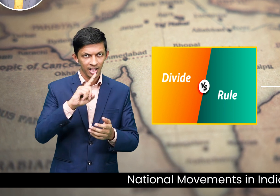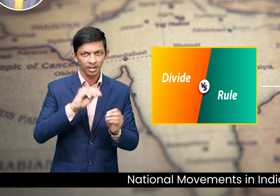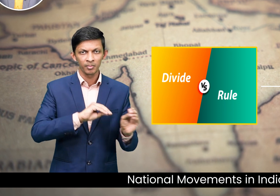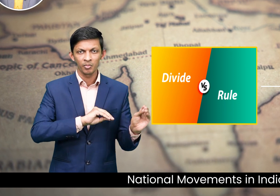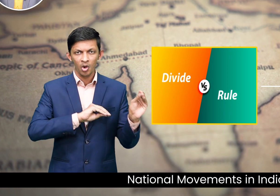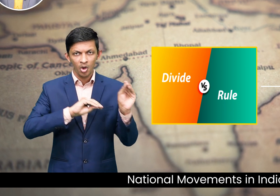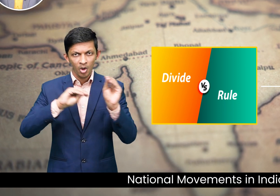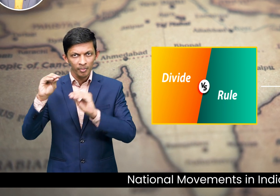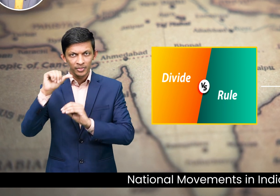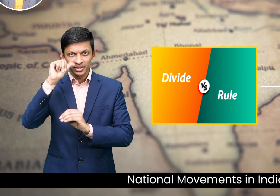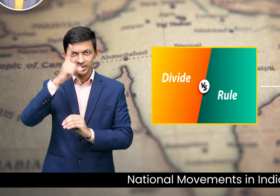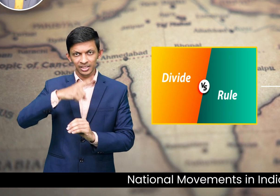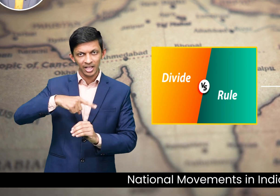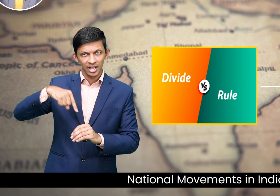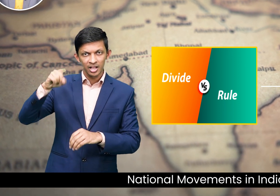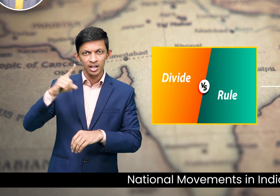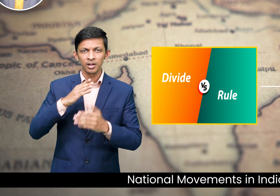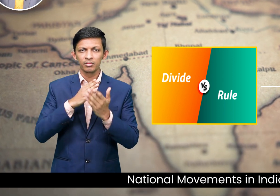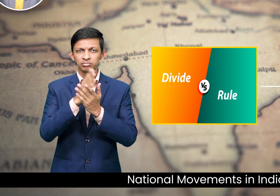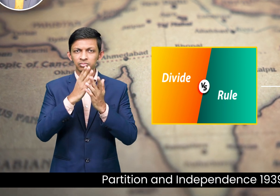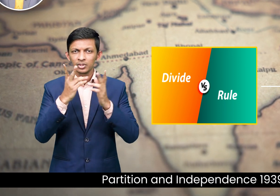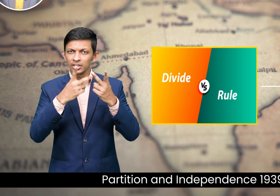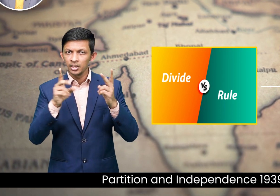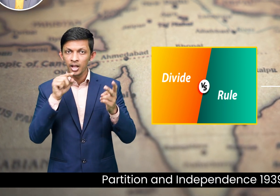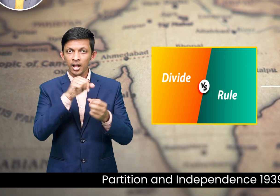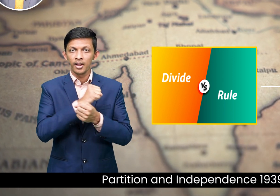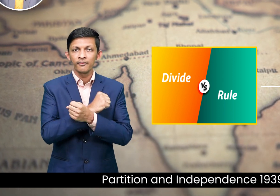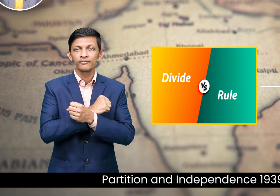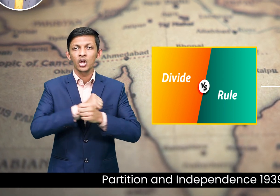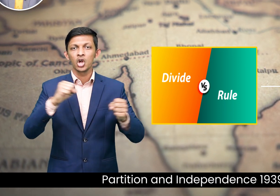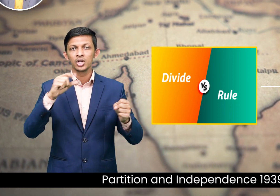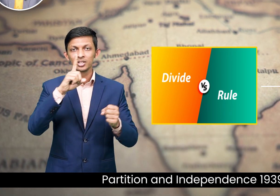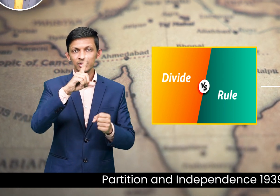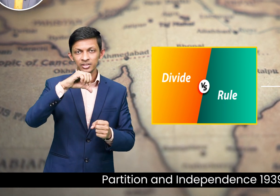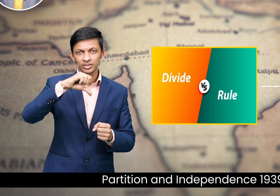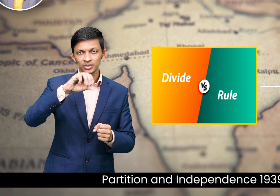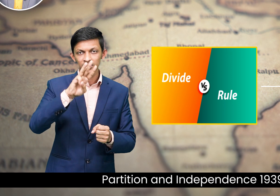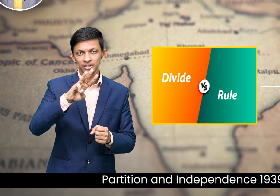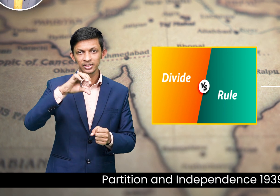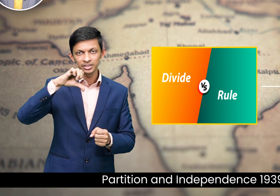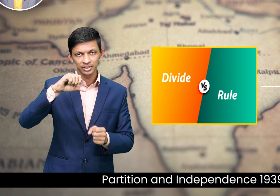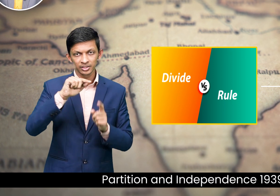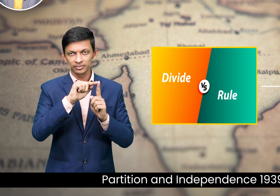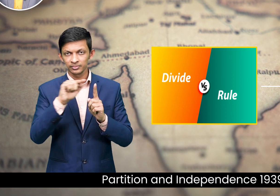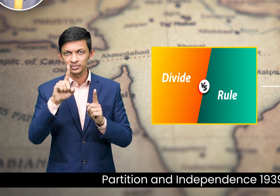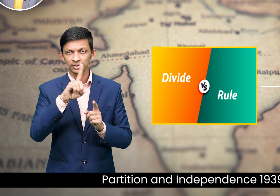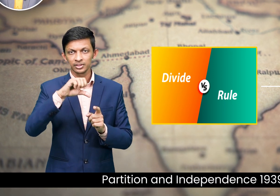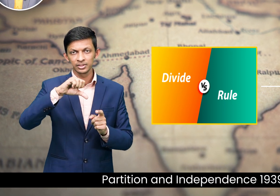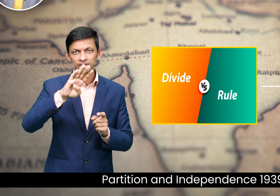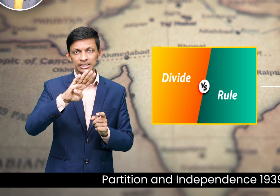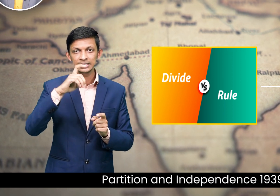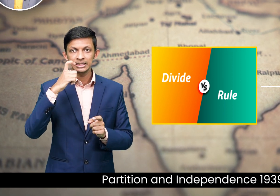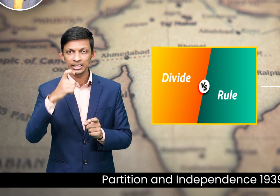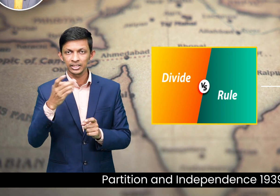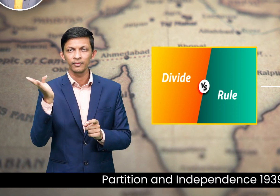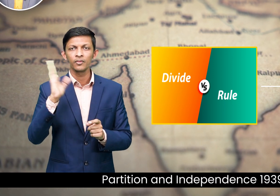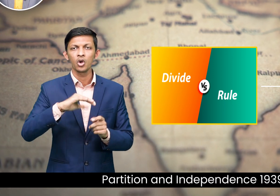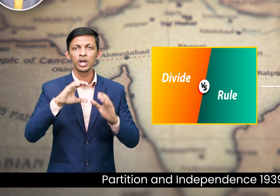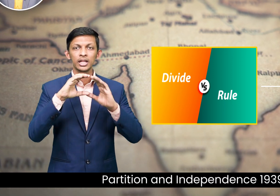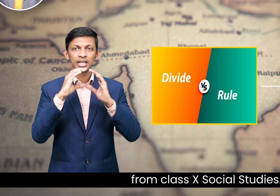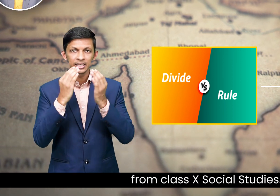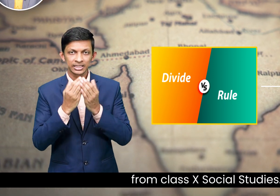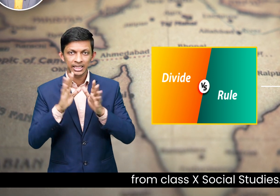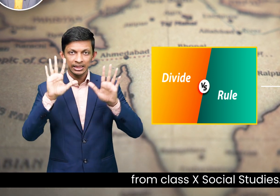topic National Movements in India, Partition and Independence 1939 to